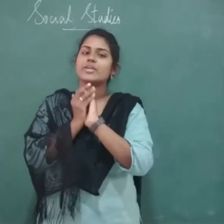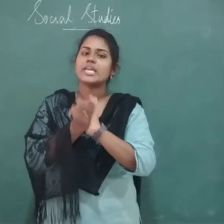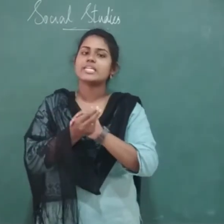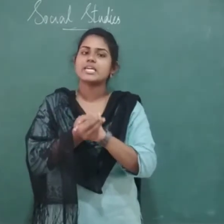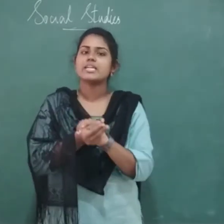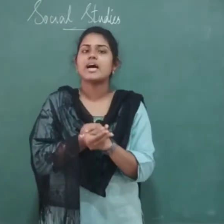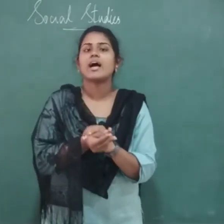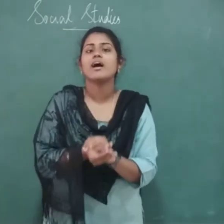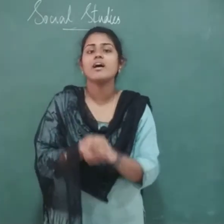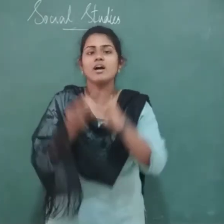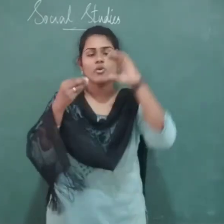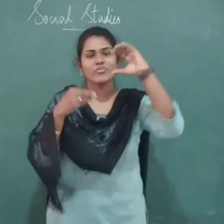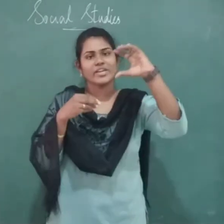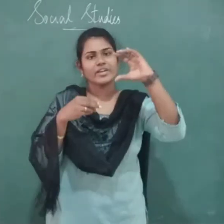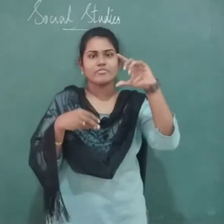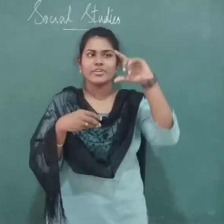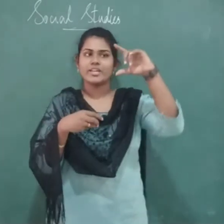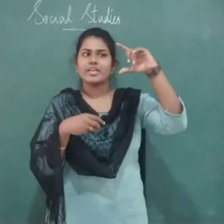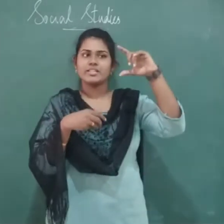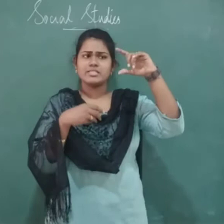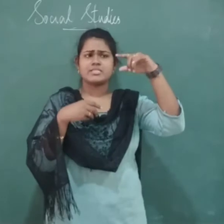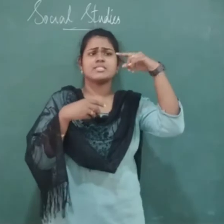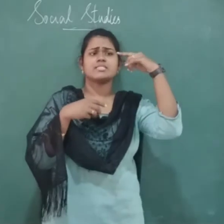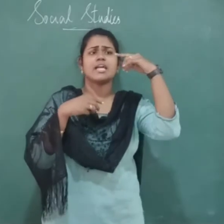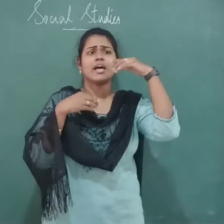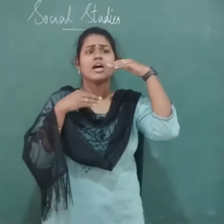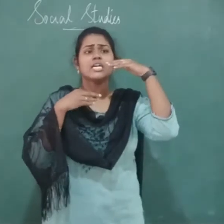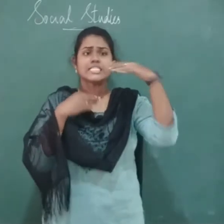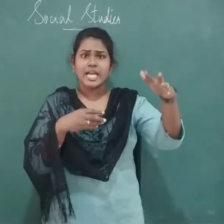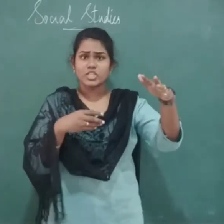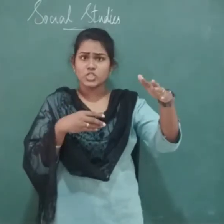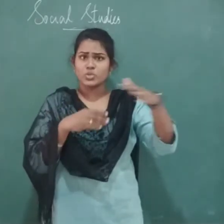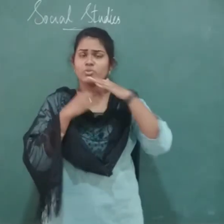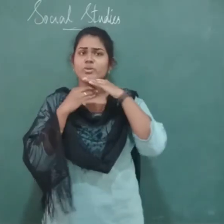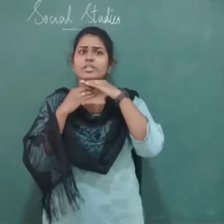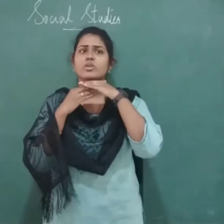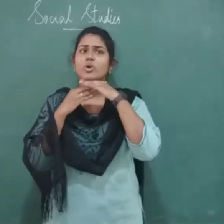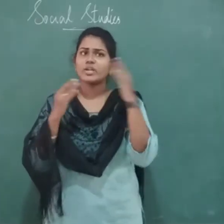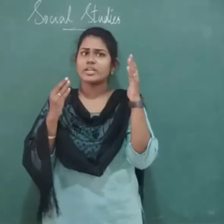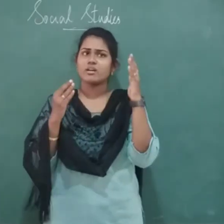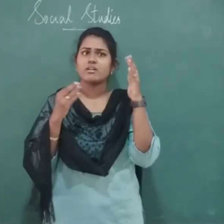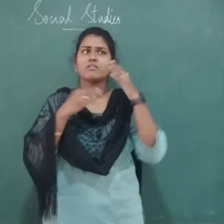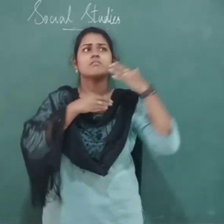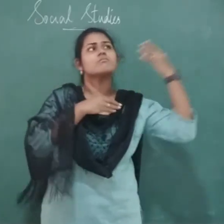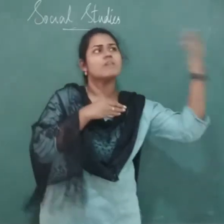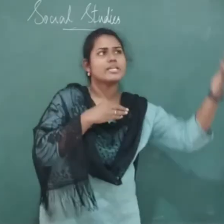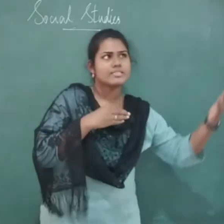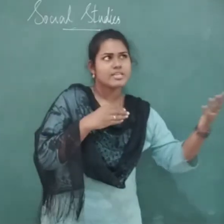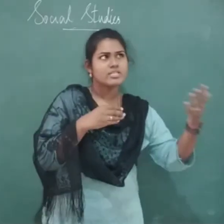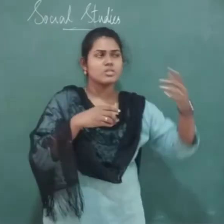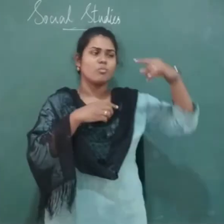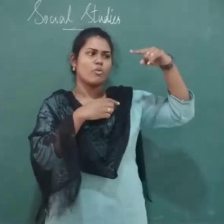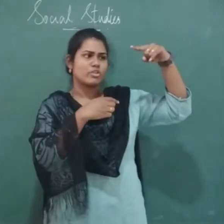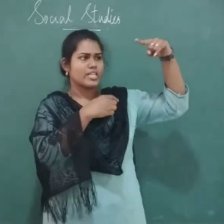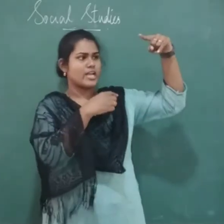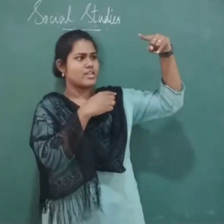create a figure. And figure in the sense the statue will not extend more than